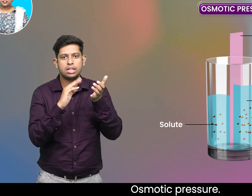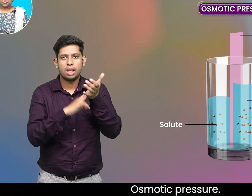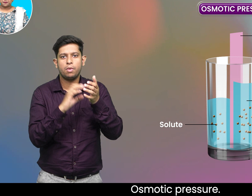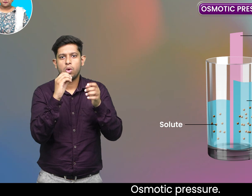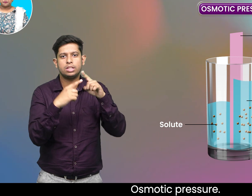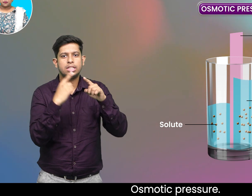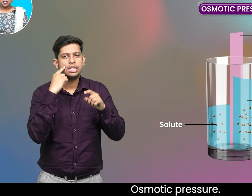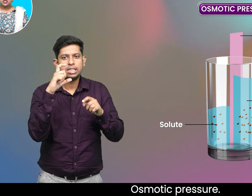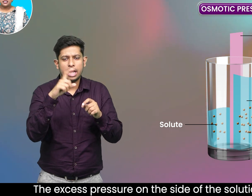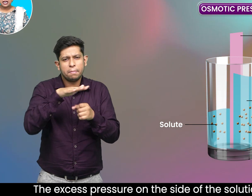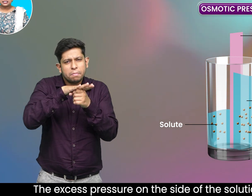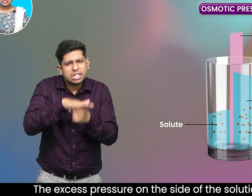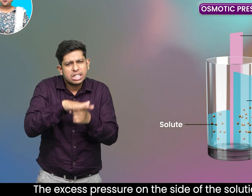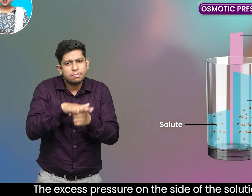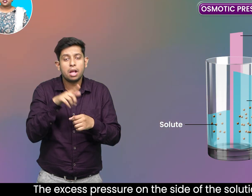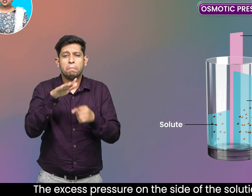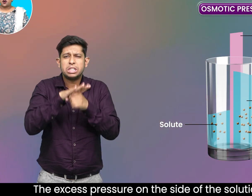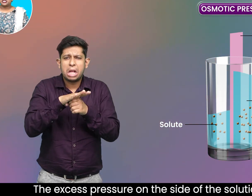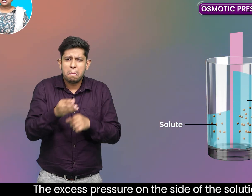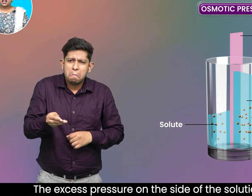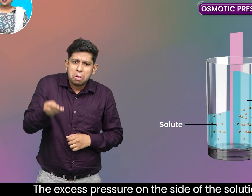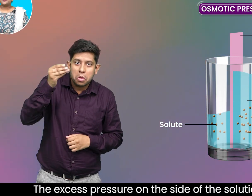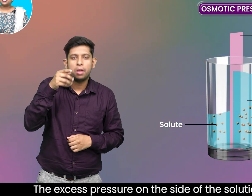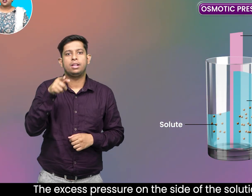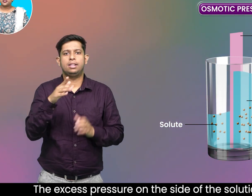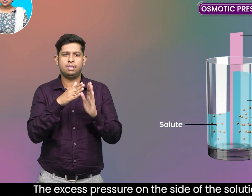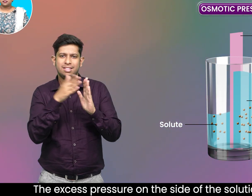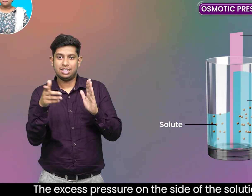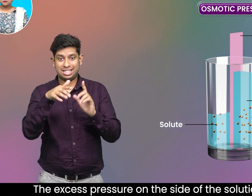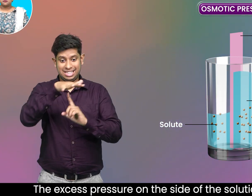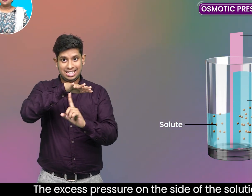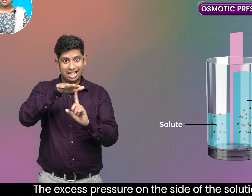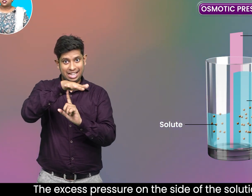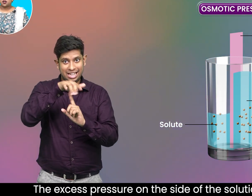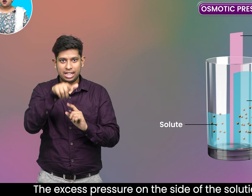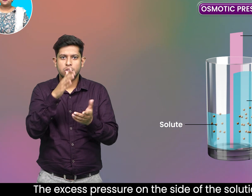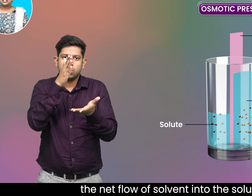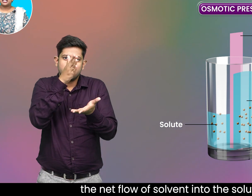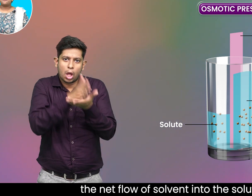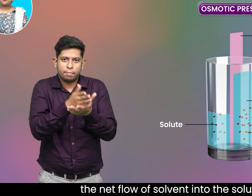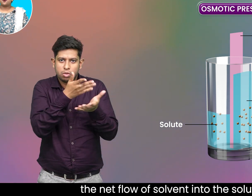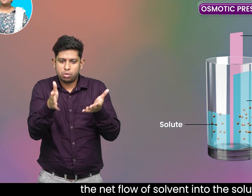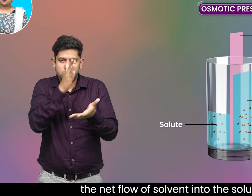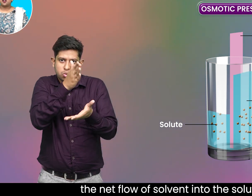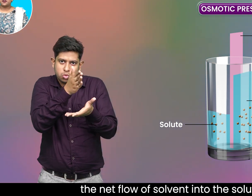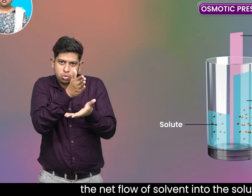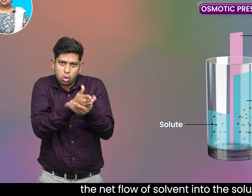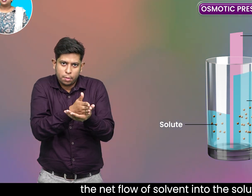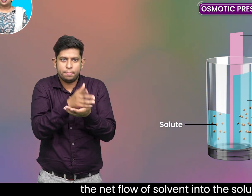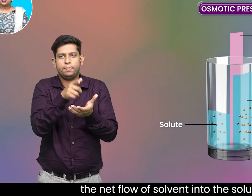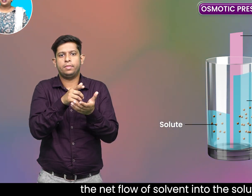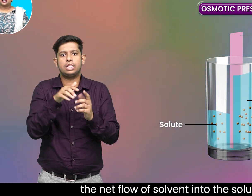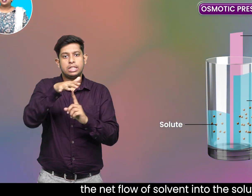Osmotic pressure, the excess pressure on the side of the solution that stops the net flow of